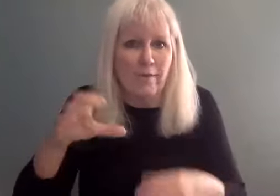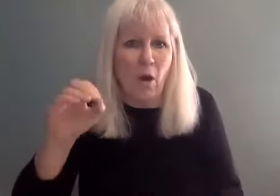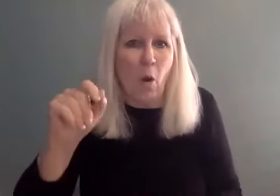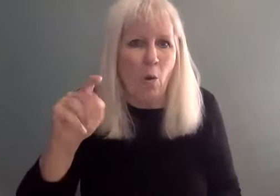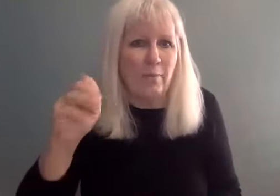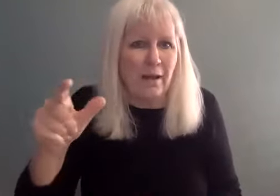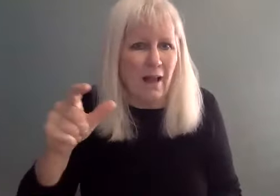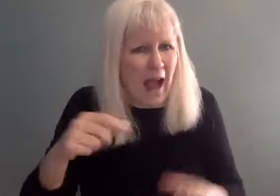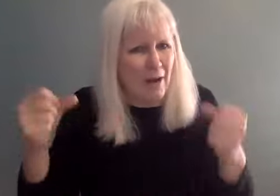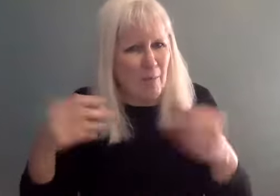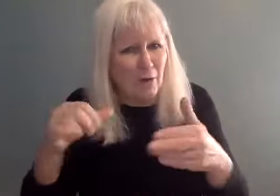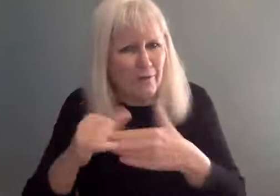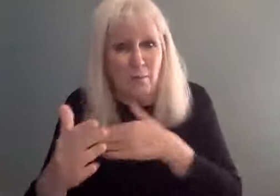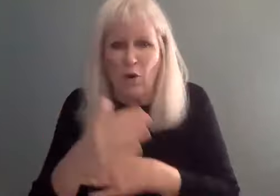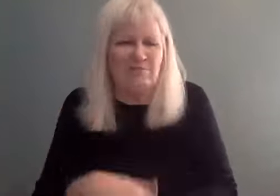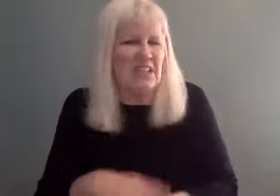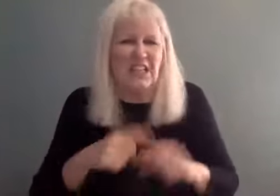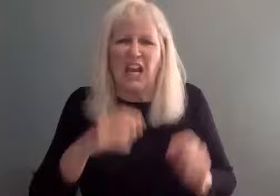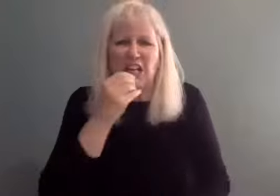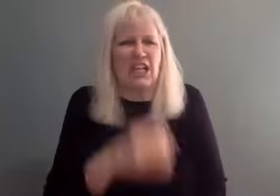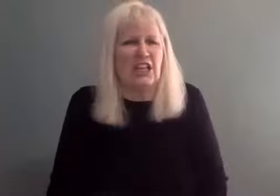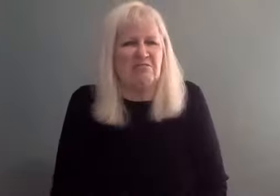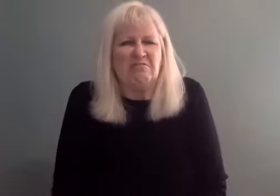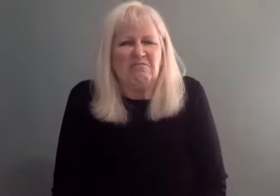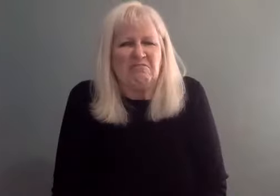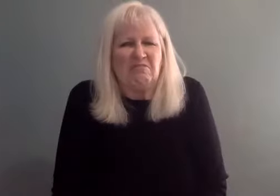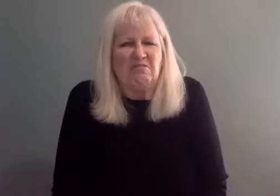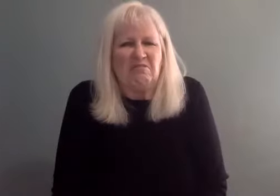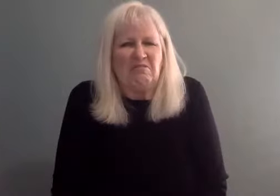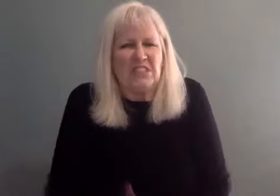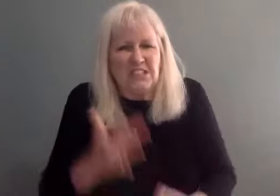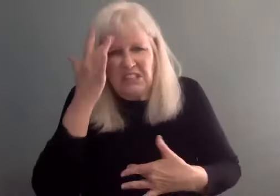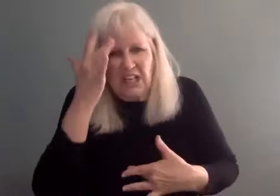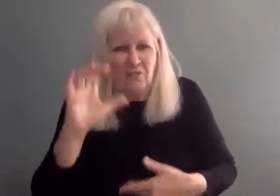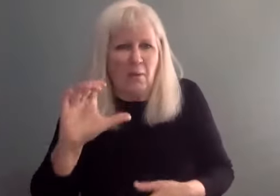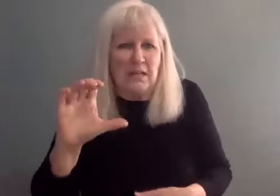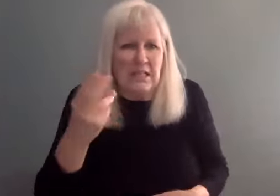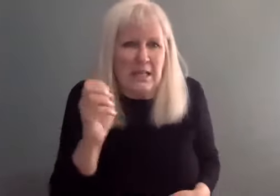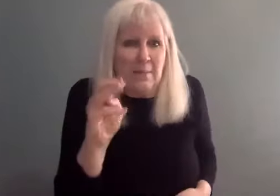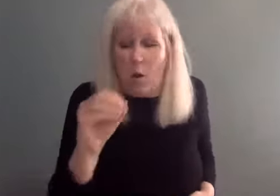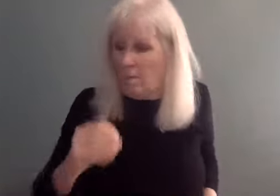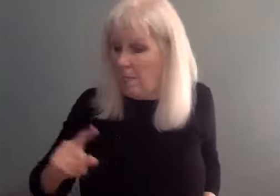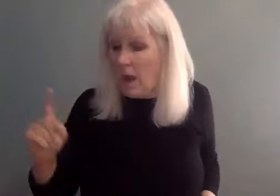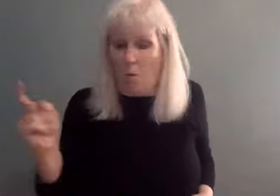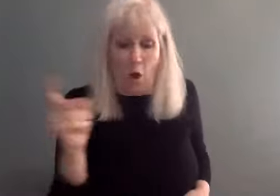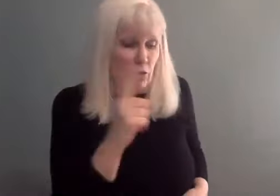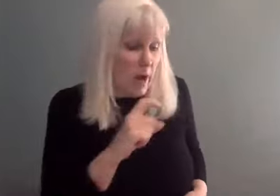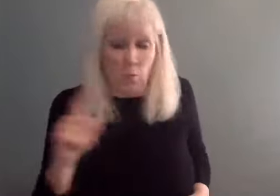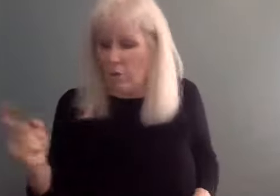morning. So he was at that point of not eating sometimes. And I must have walked around, complaining about this,